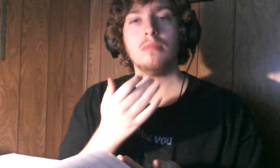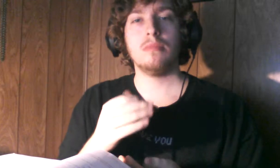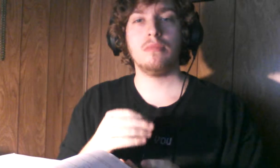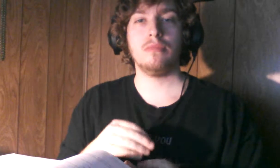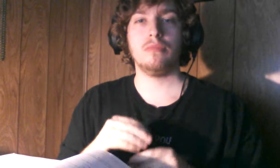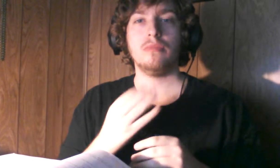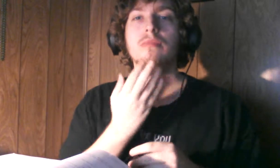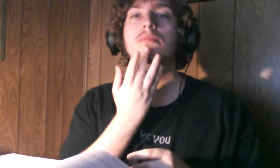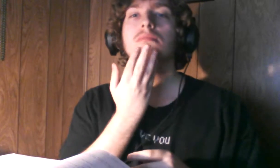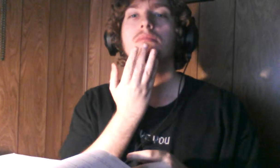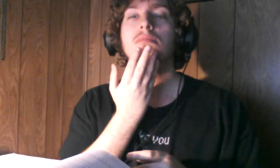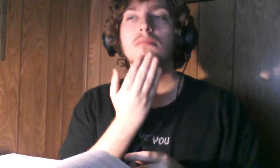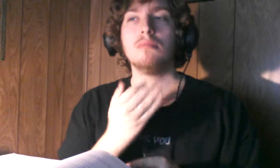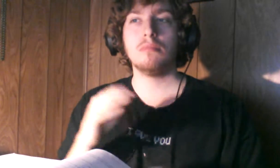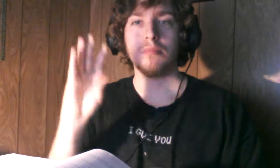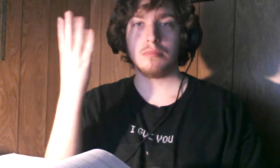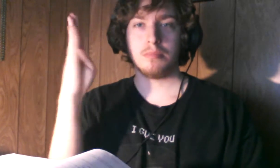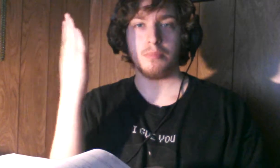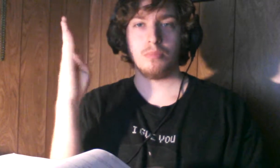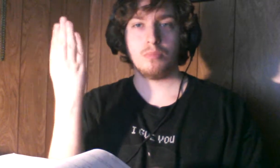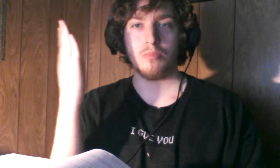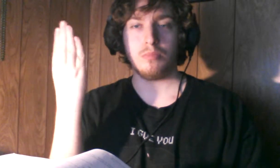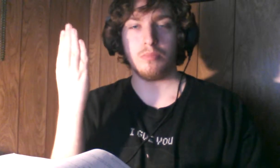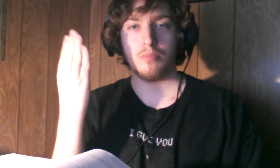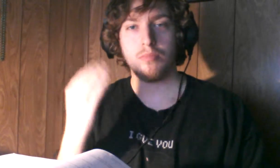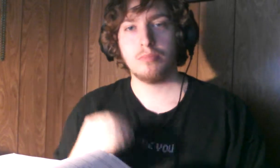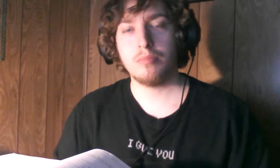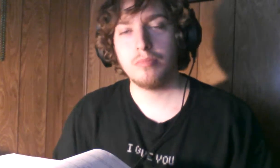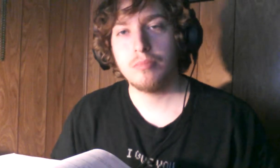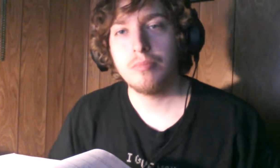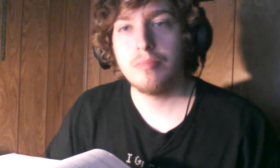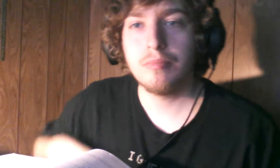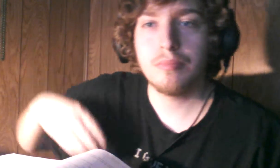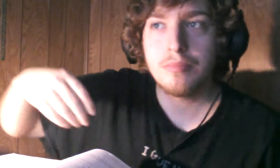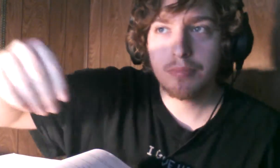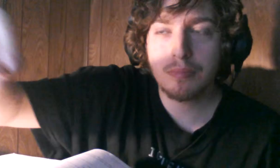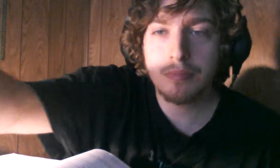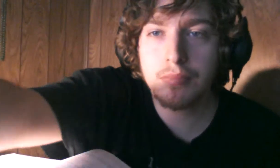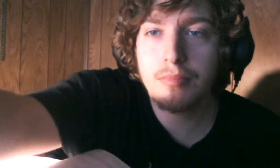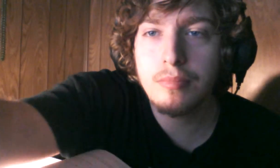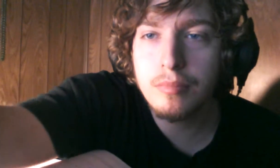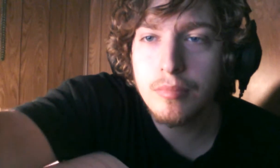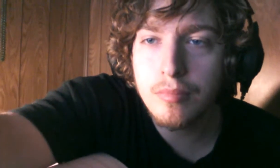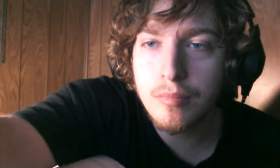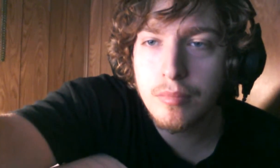interviewed by police, Partiz claimed Olamide canceled their date at the last minute. taskools in to-2014-2021,comereek